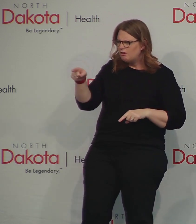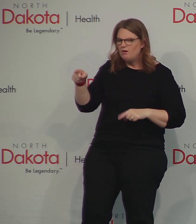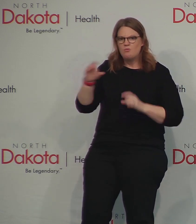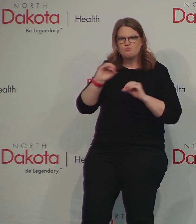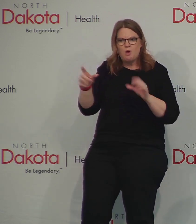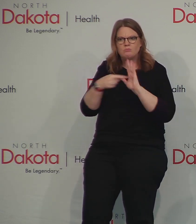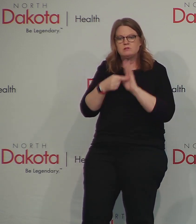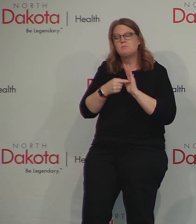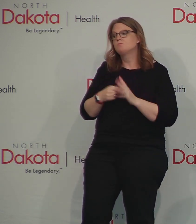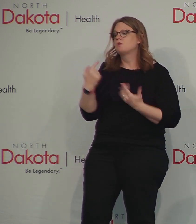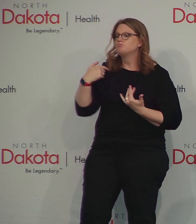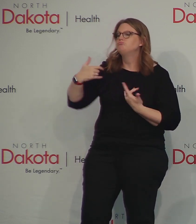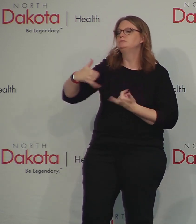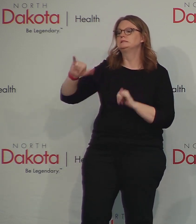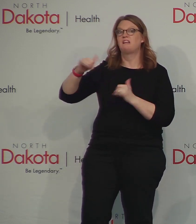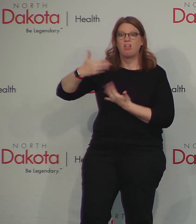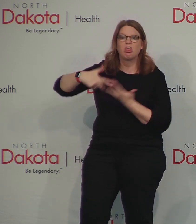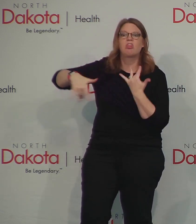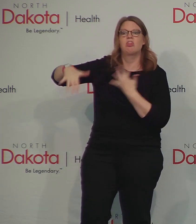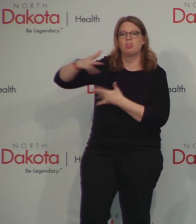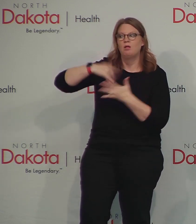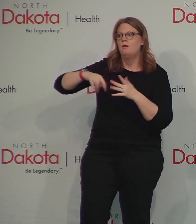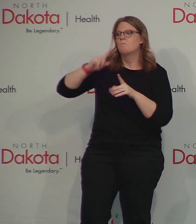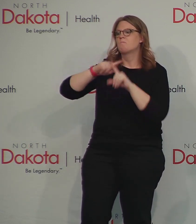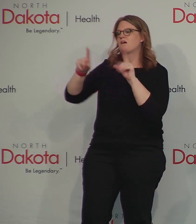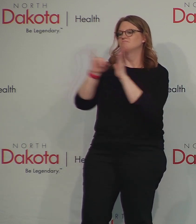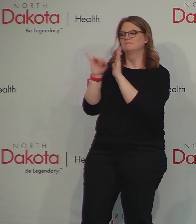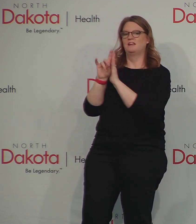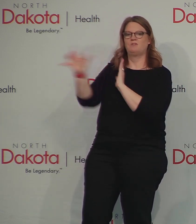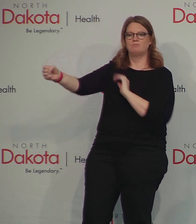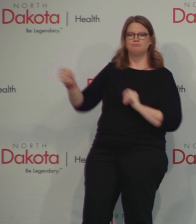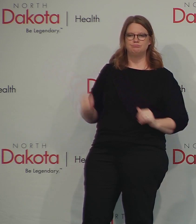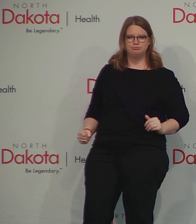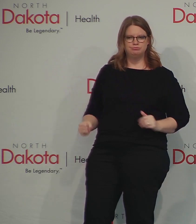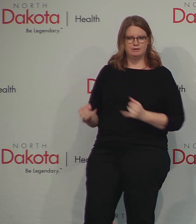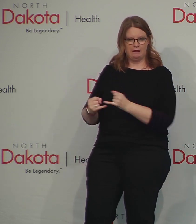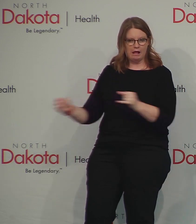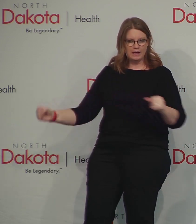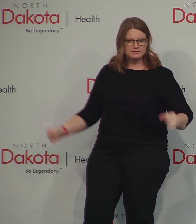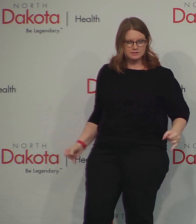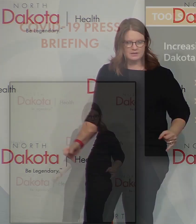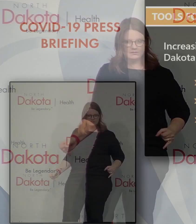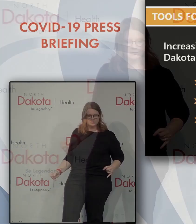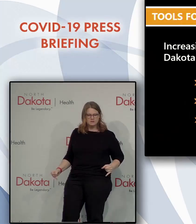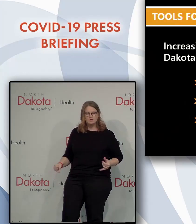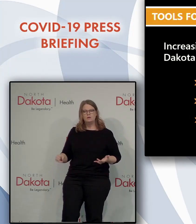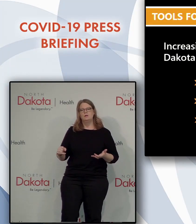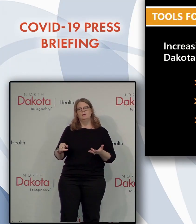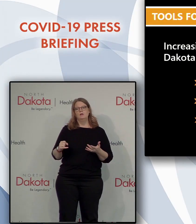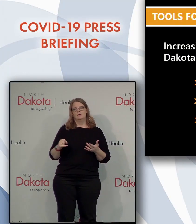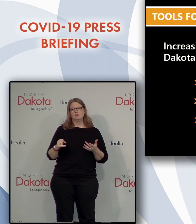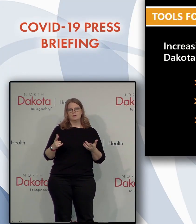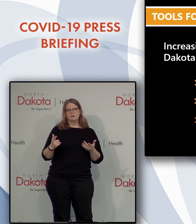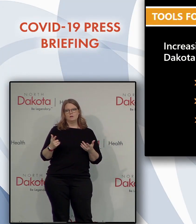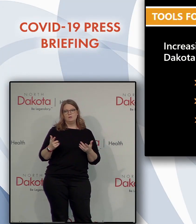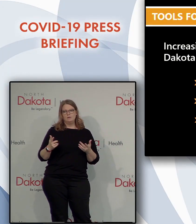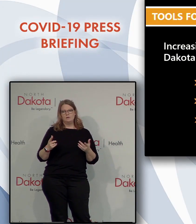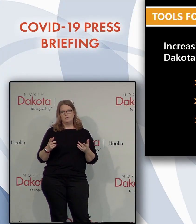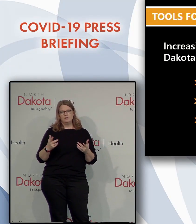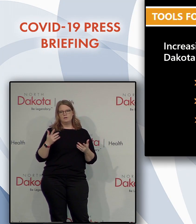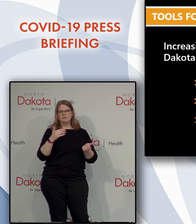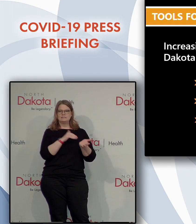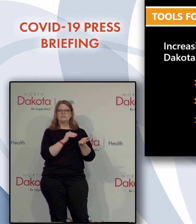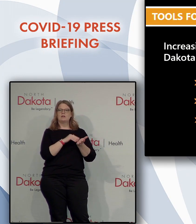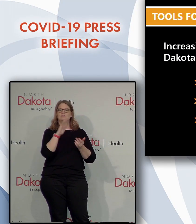transmission chain, and this is a way, low-cost, highly effective, quick way to break that transmission chain. And we have